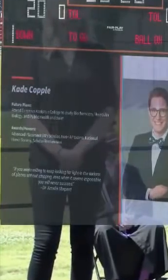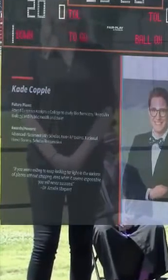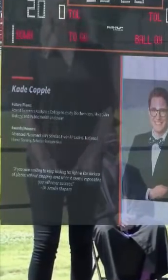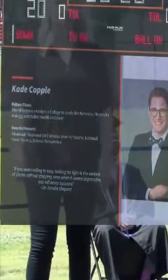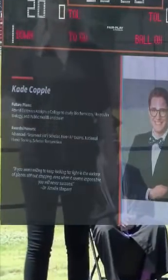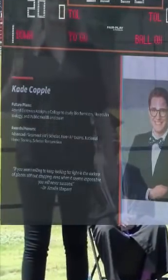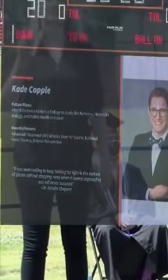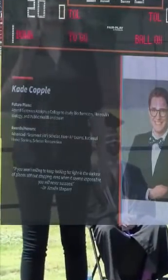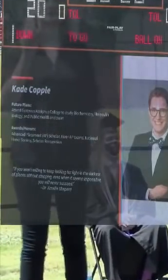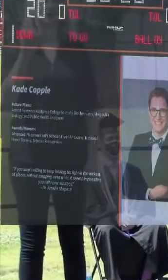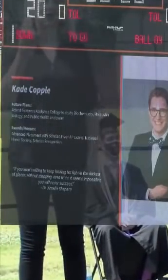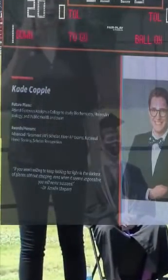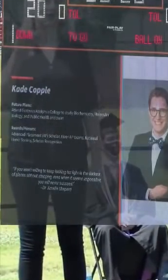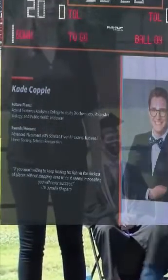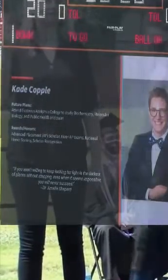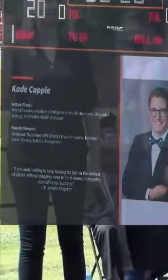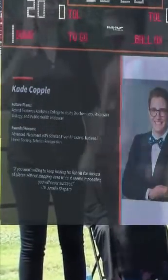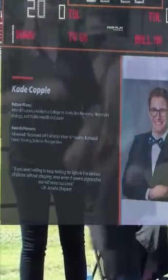Cade Cowell.